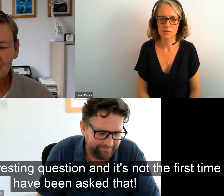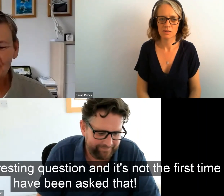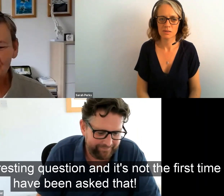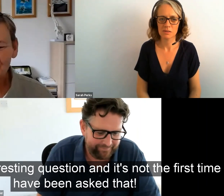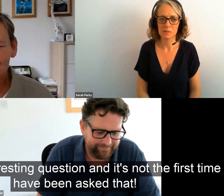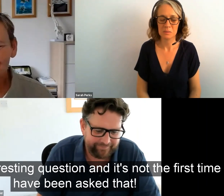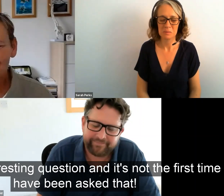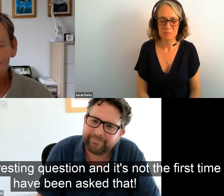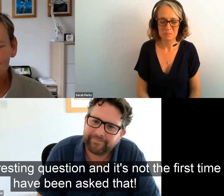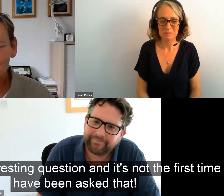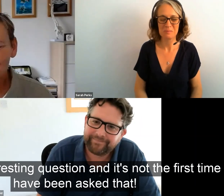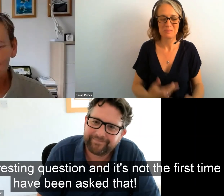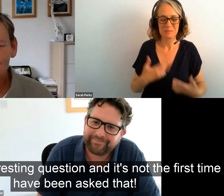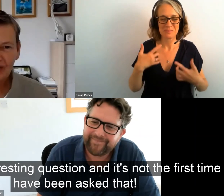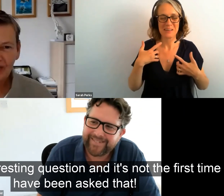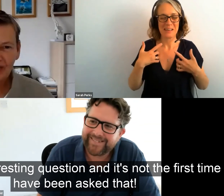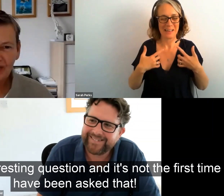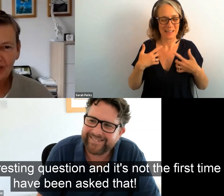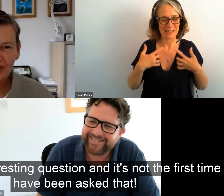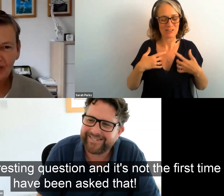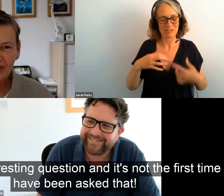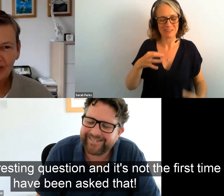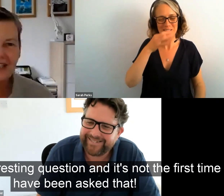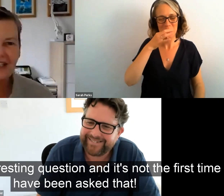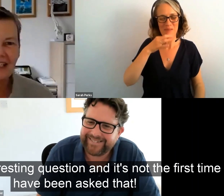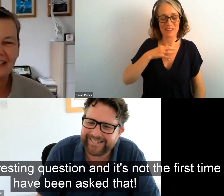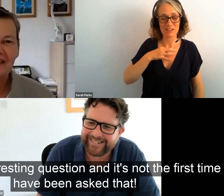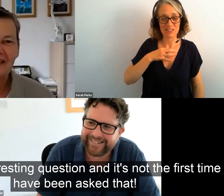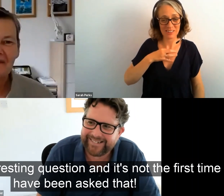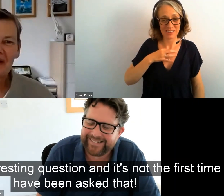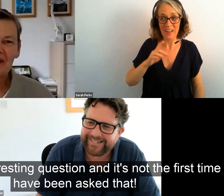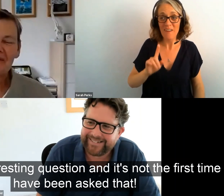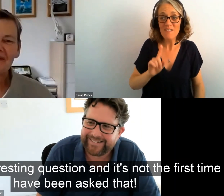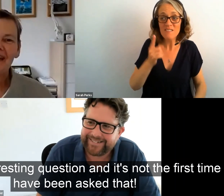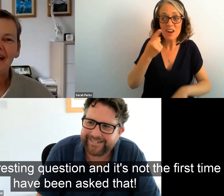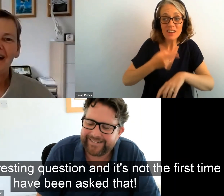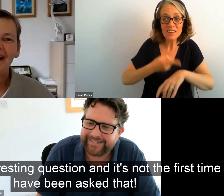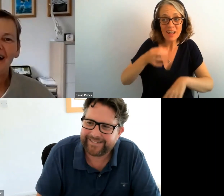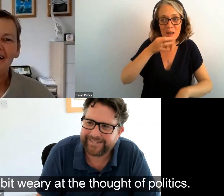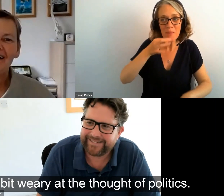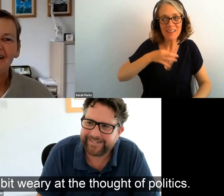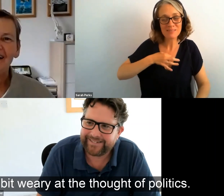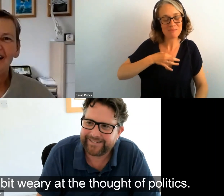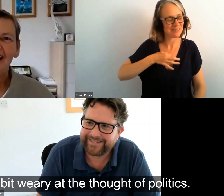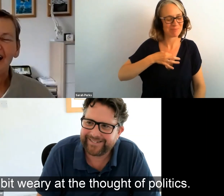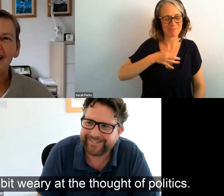It is a very interesting question, and it's not the first time I've been asked that.